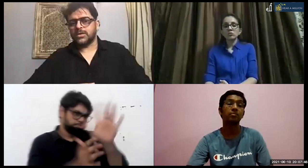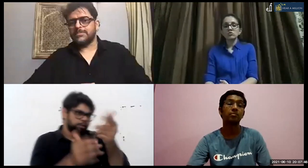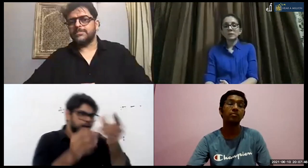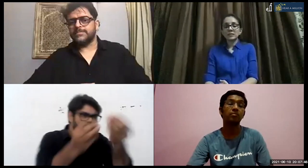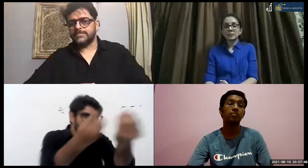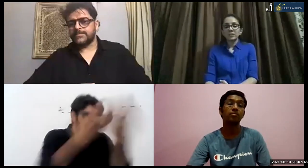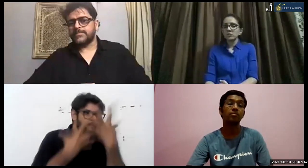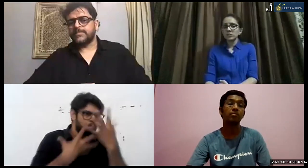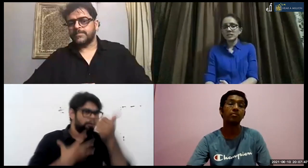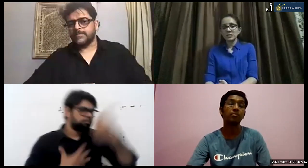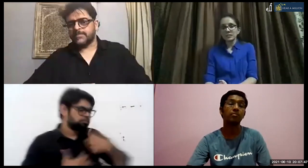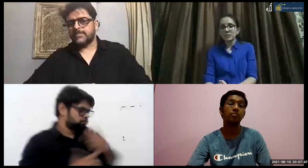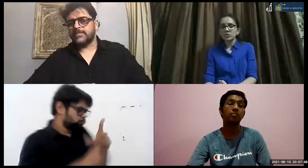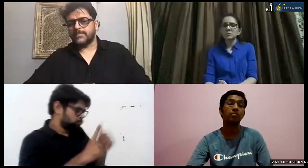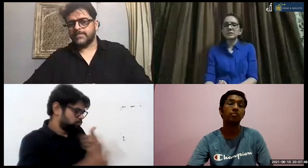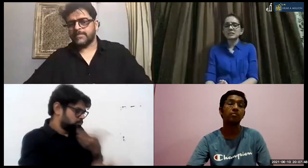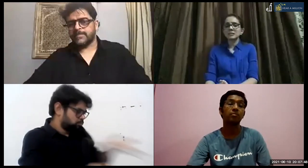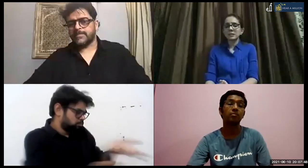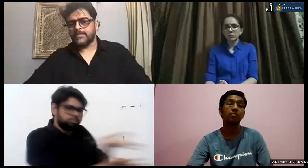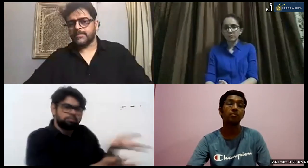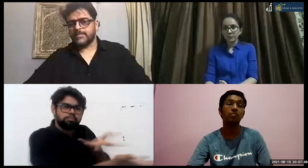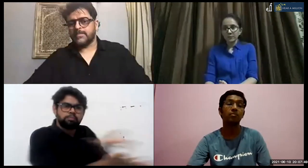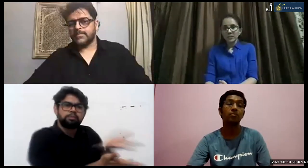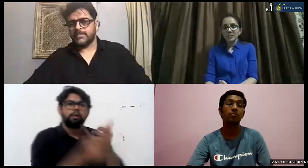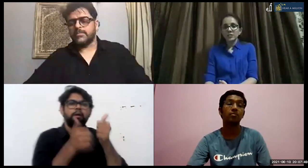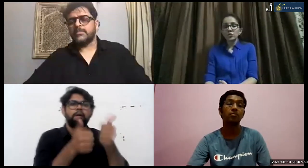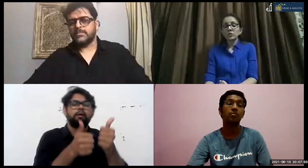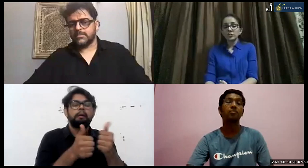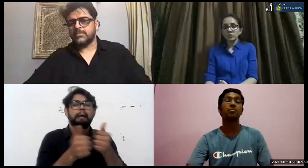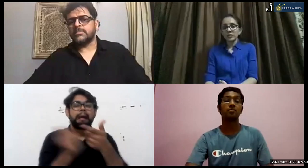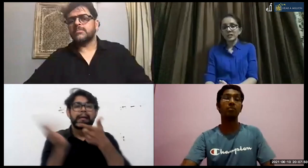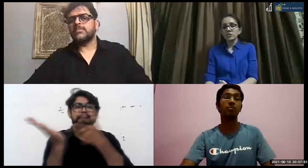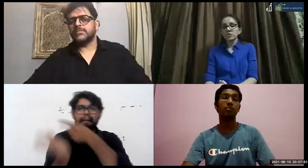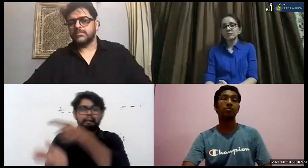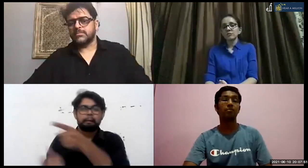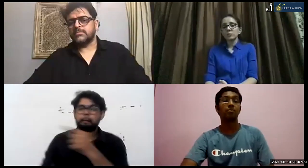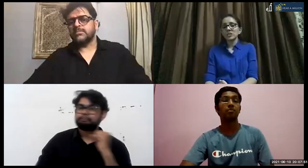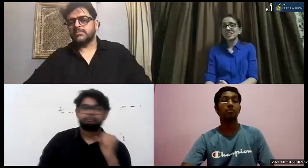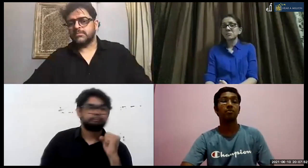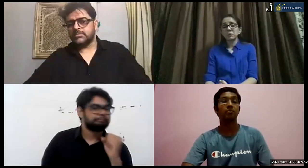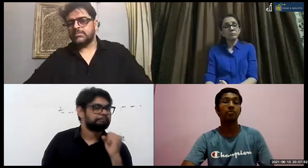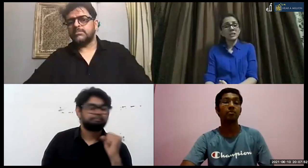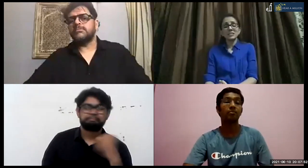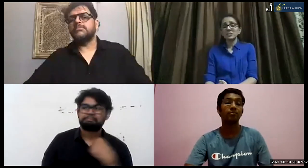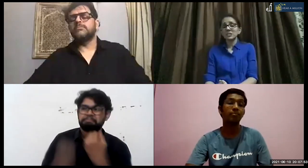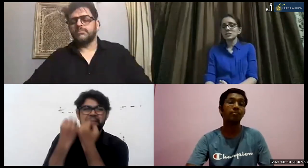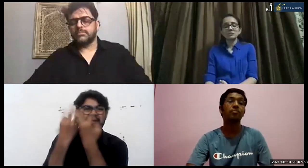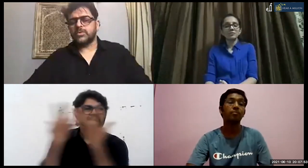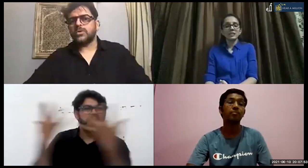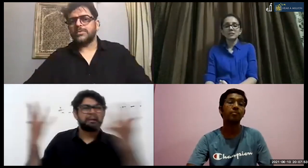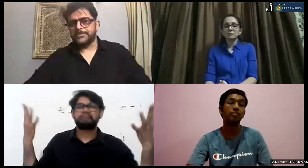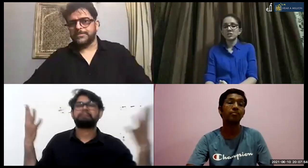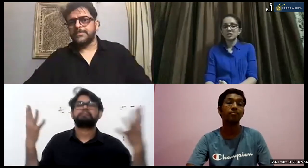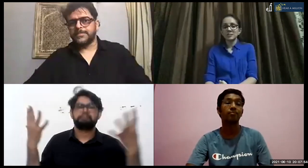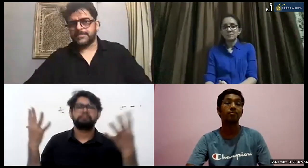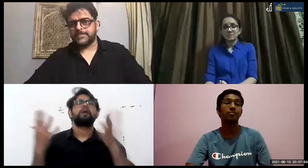service is also better. Even though there's internet issues, but it's still better off. They do take initiative of communicating, but in villages it's